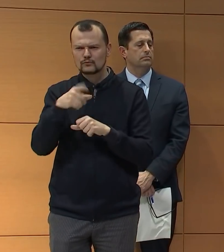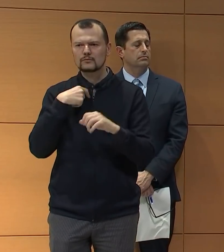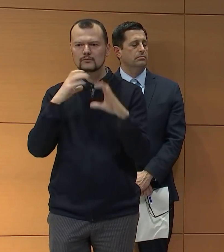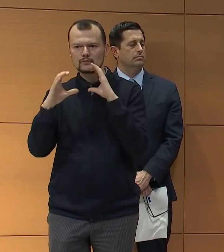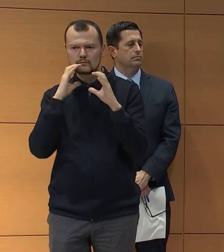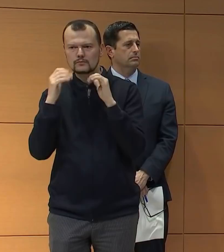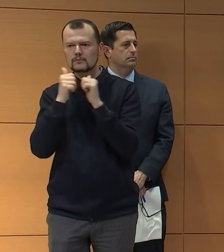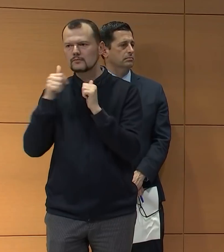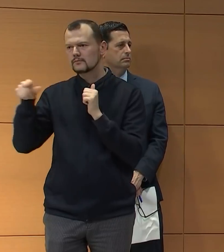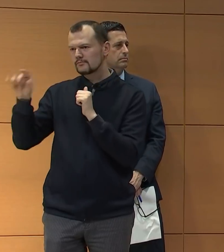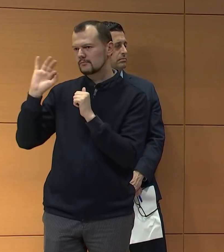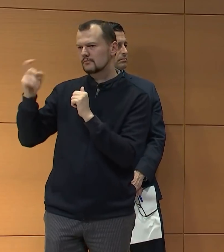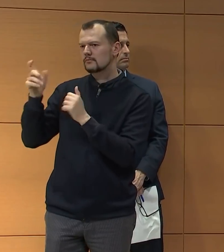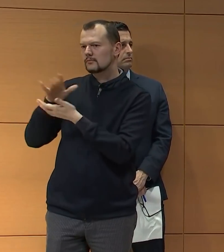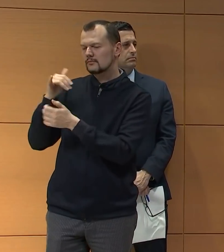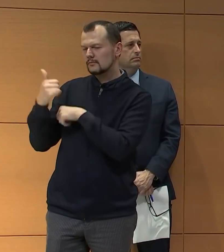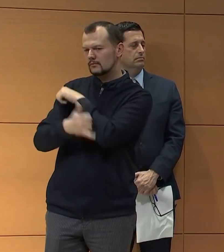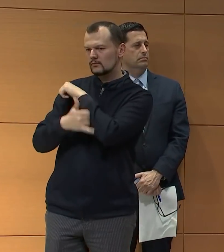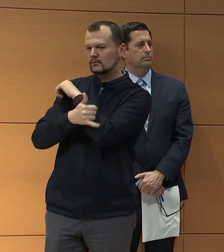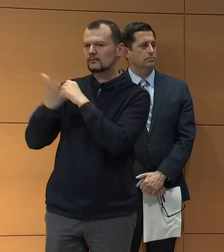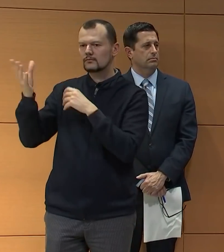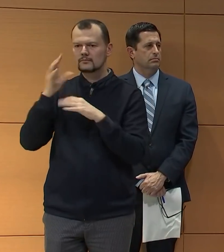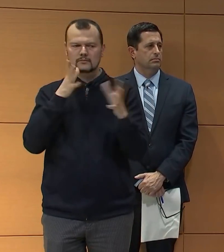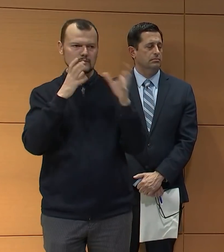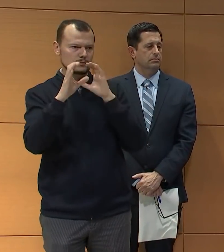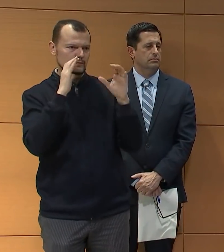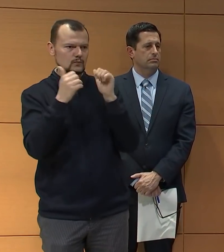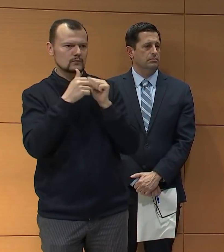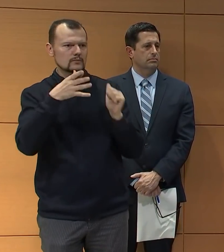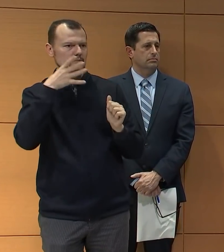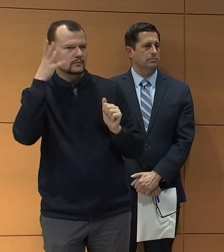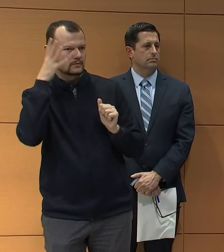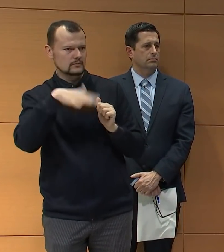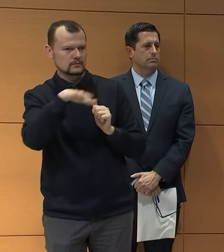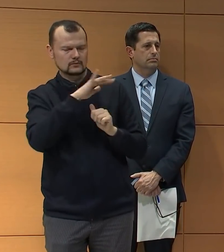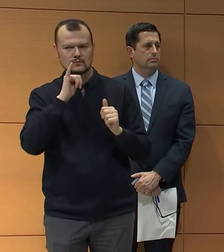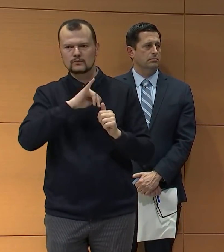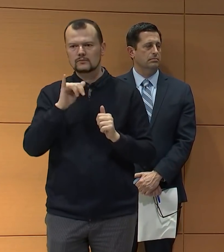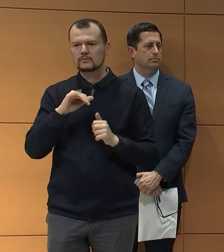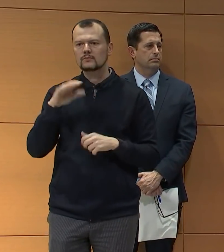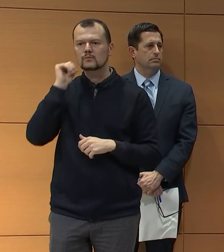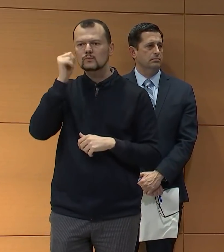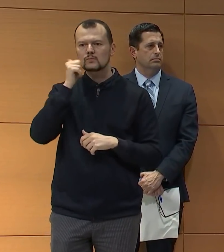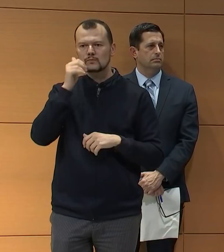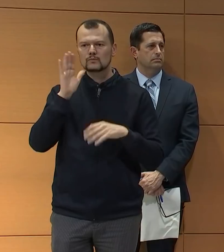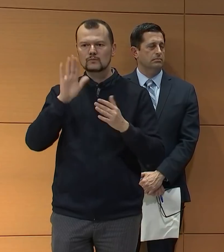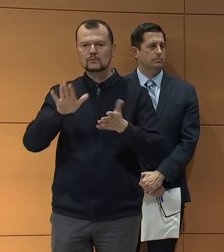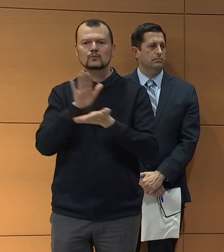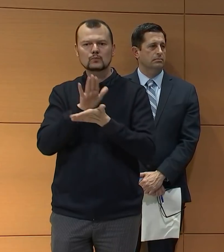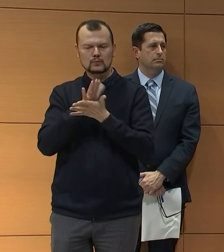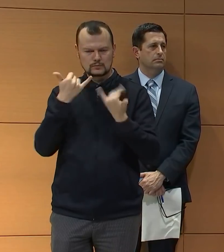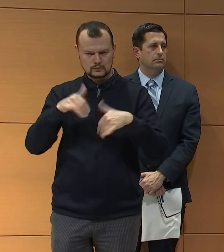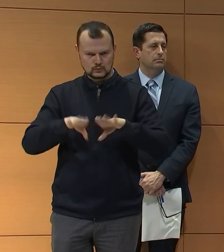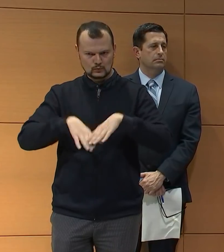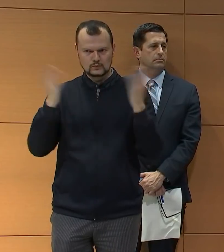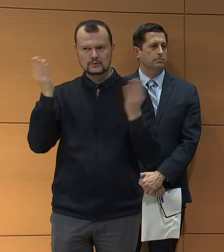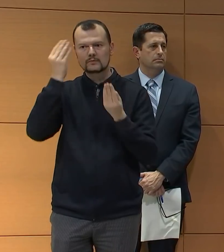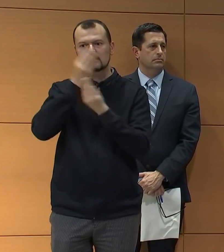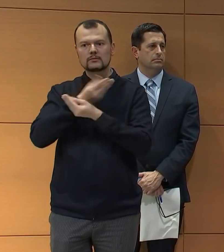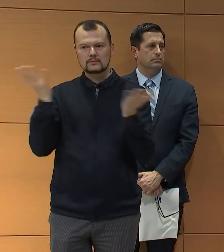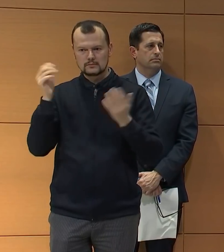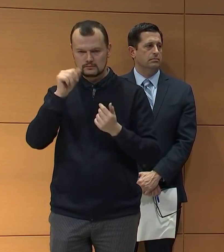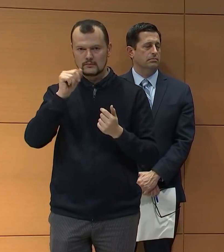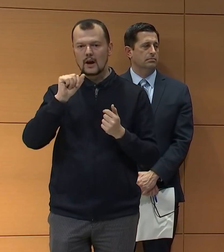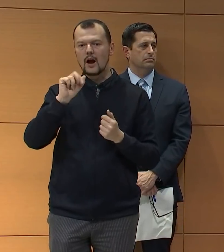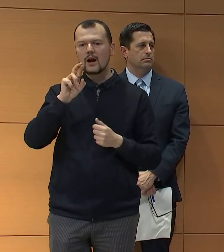evening. A tiered approach. We will be open tomorrow, as will Arlington, as will Falls Church City,